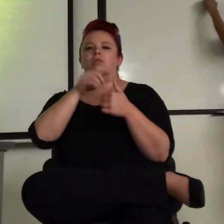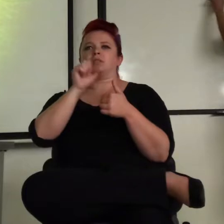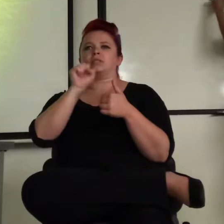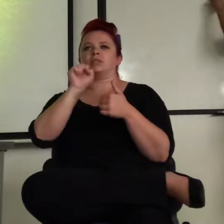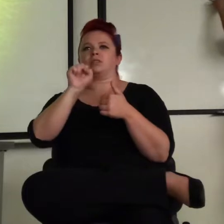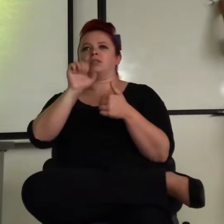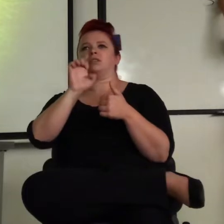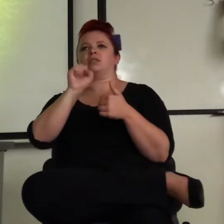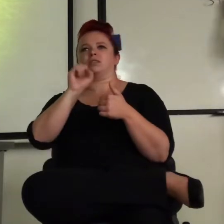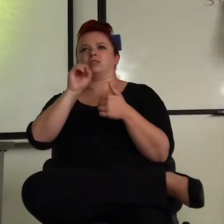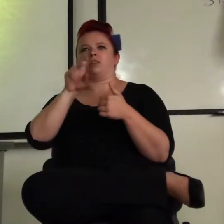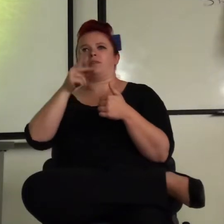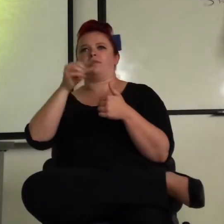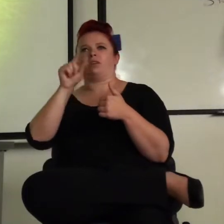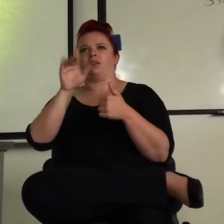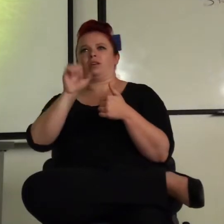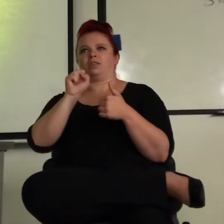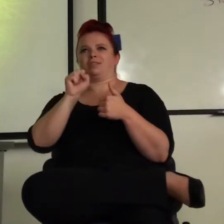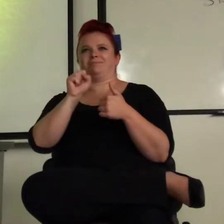stomach,